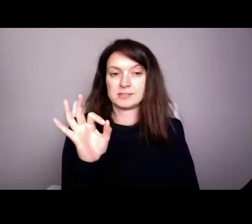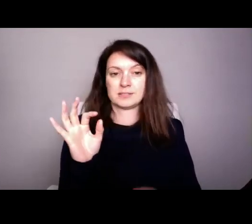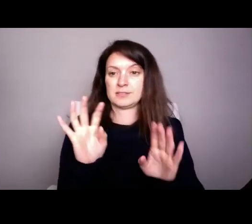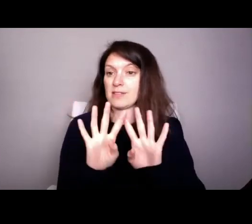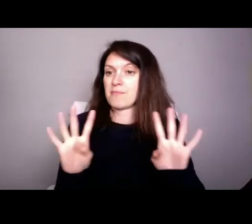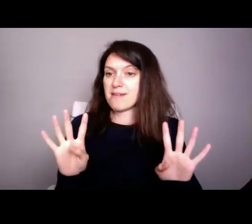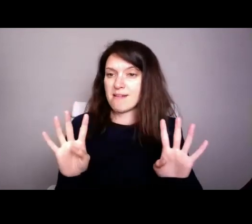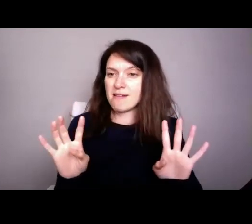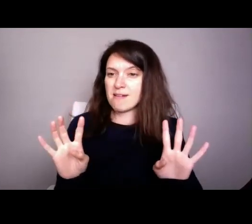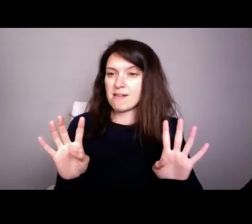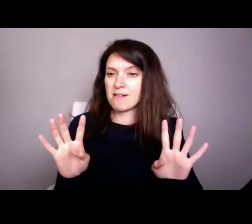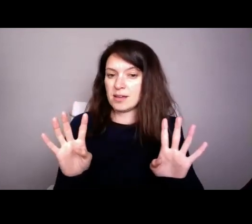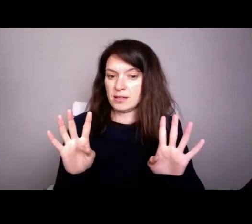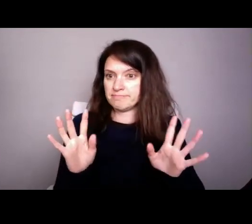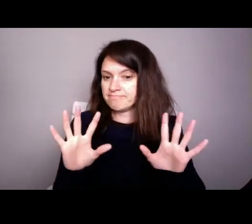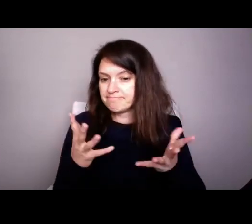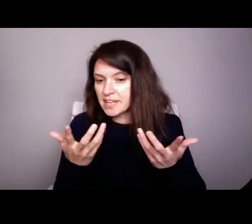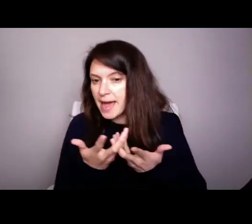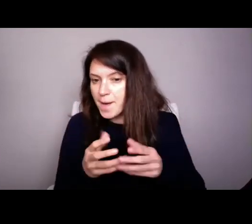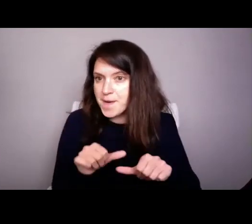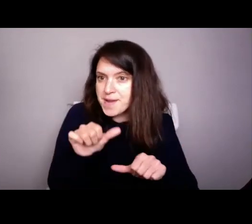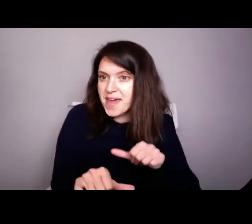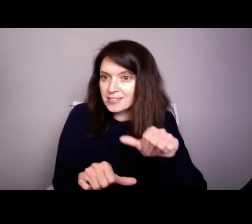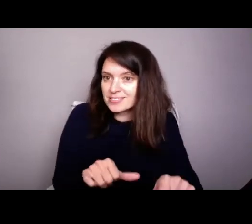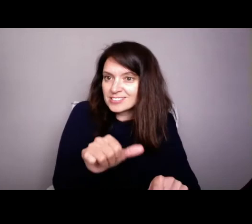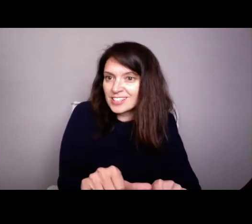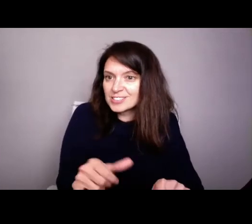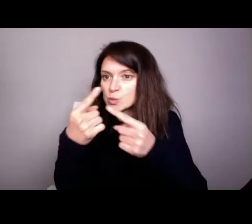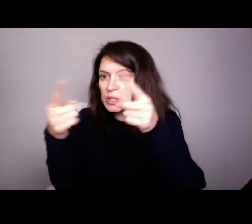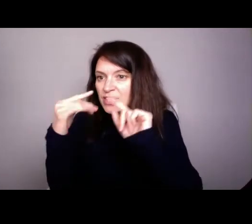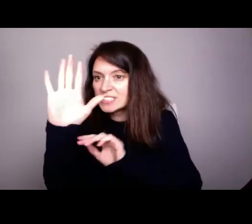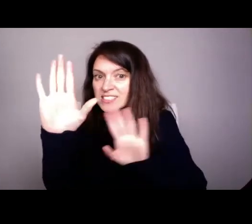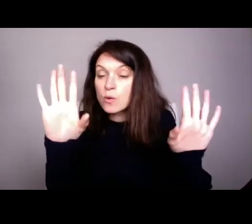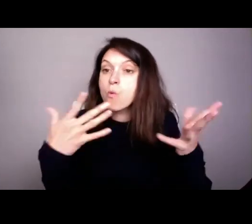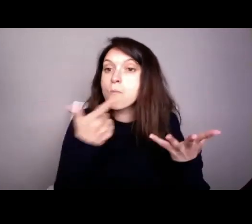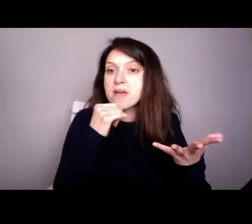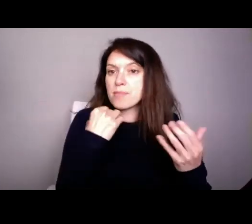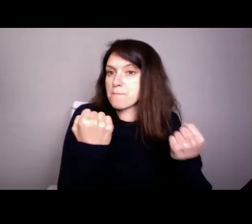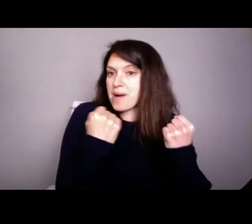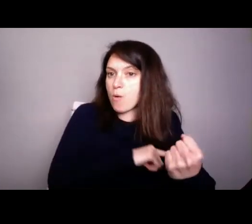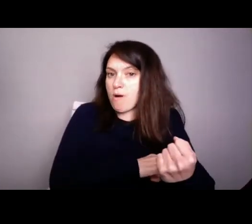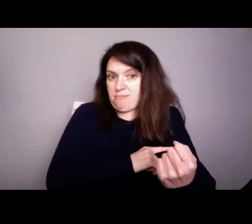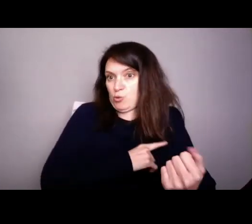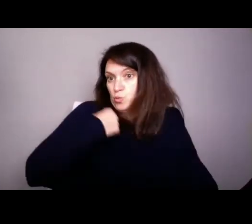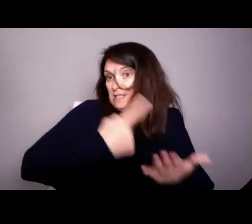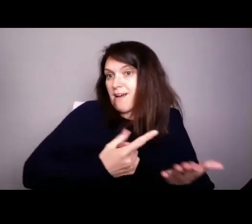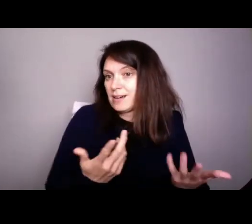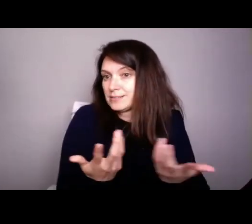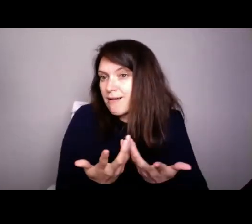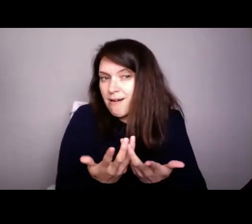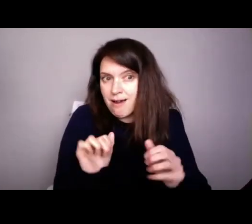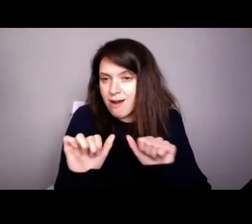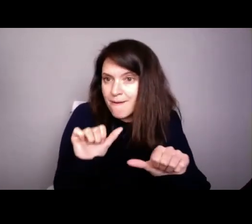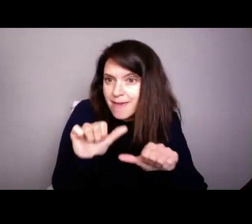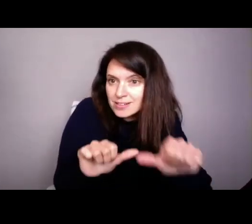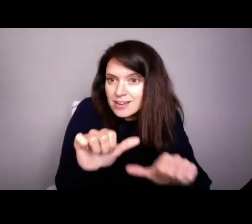are the most important next steps for university and decision makers? And I think that quite interestingly sits in with what we were just discussing around that, how do we